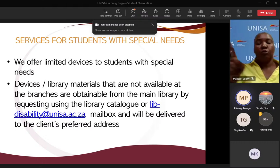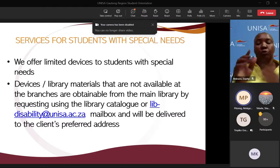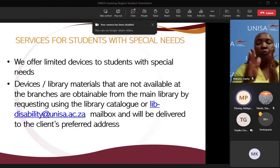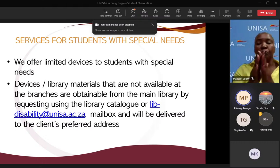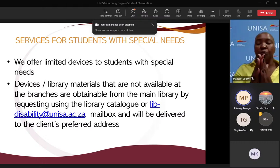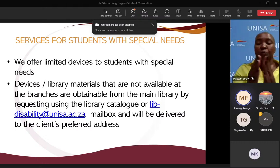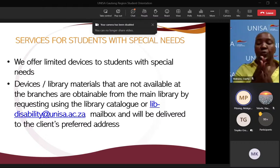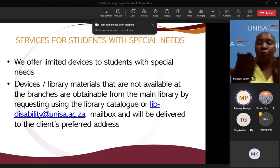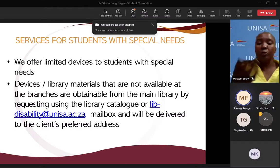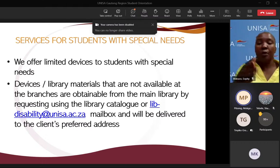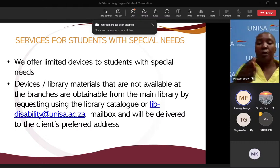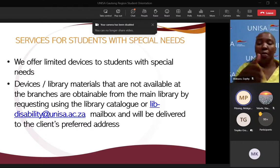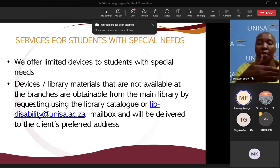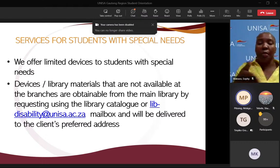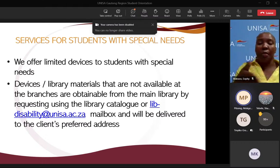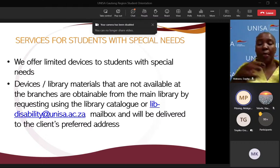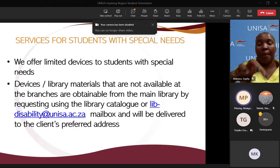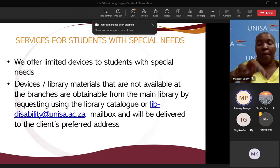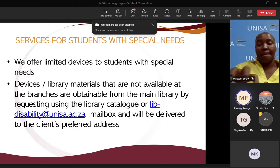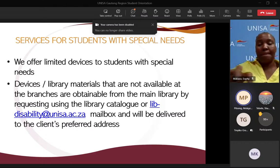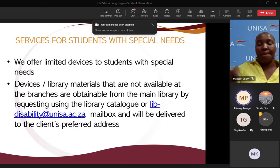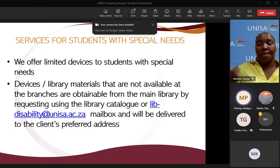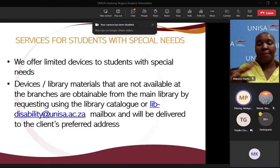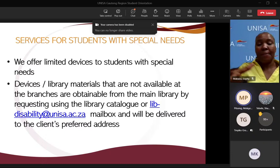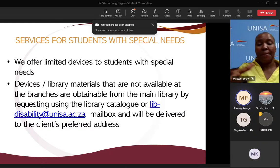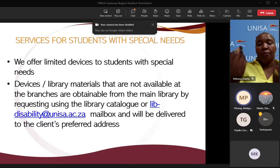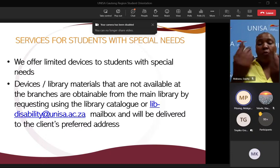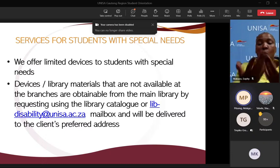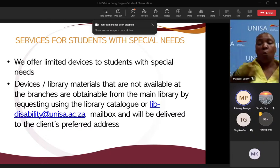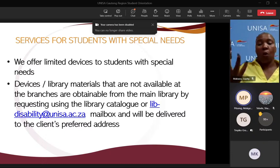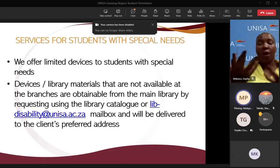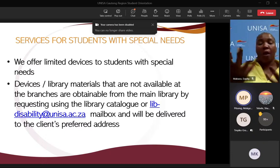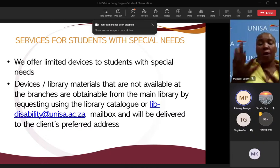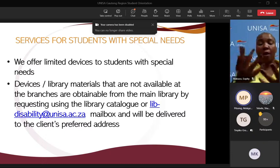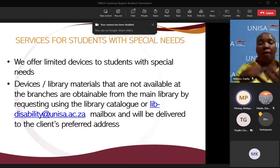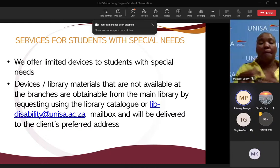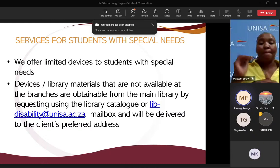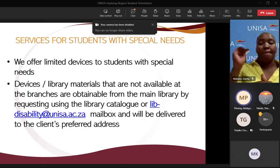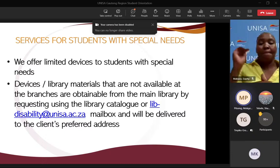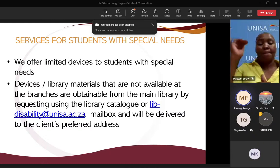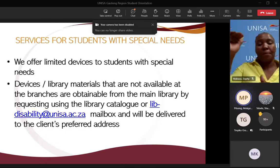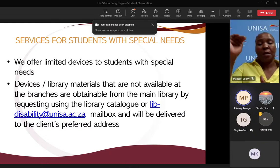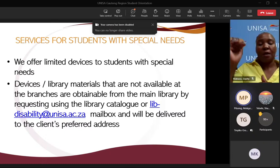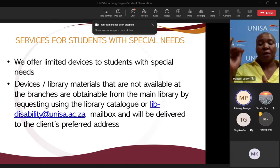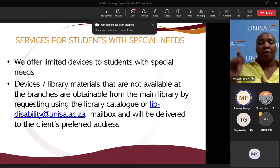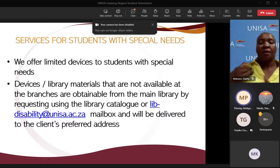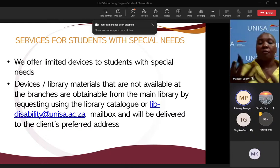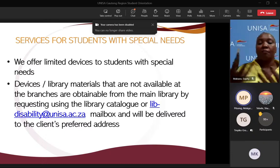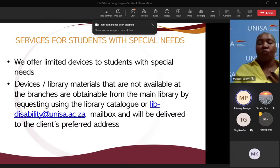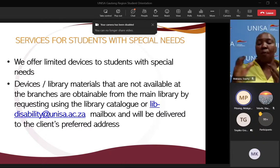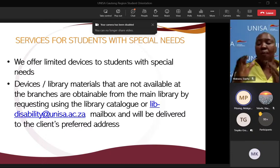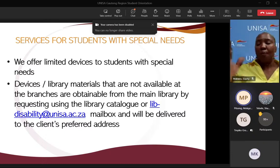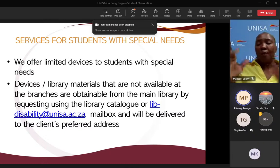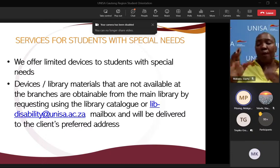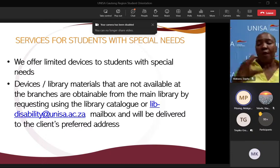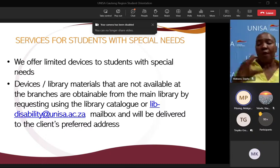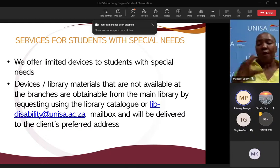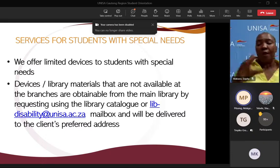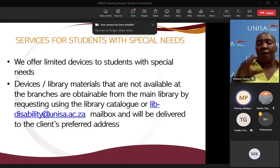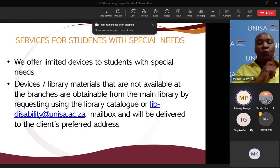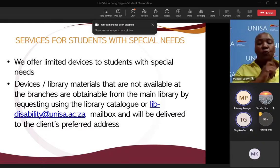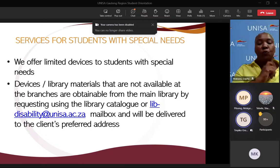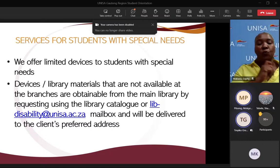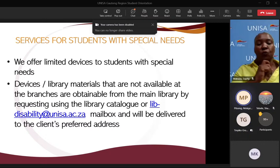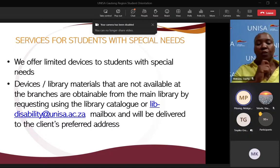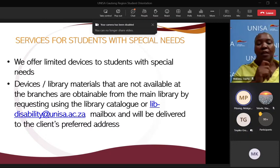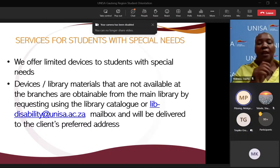at at Branch level are obtainable from the main library by requesting using the library catalog